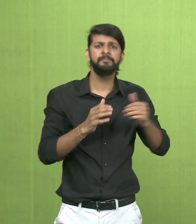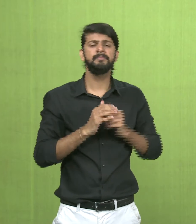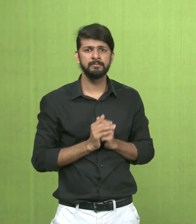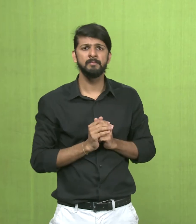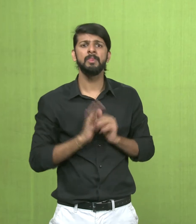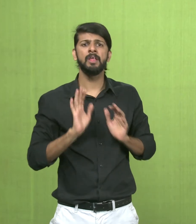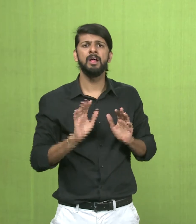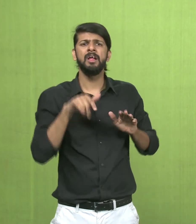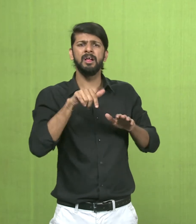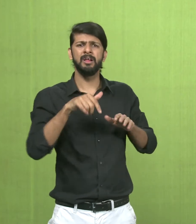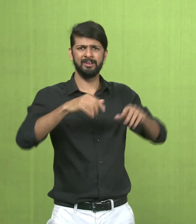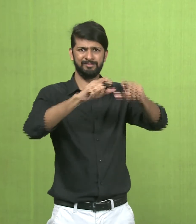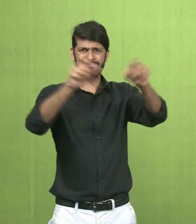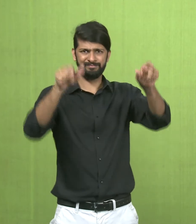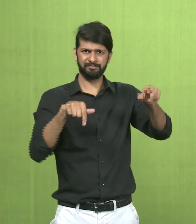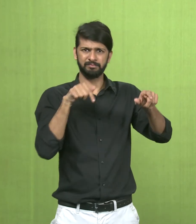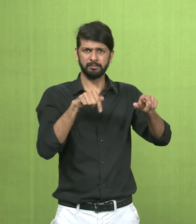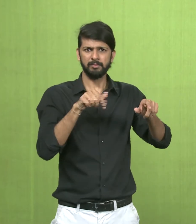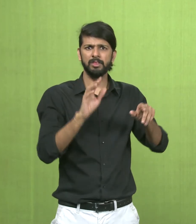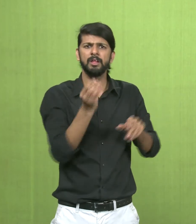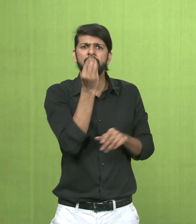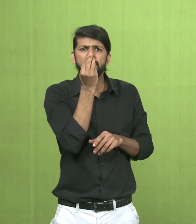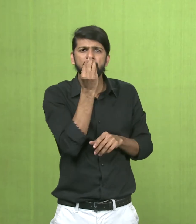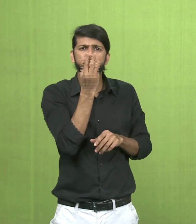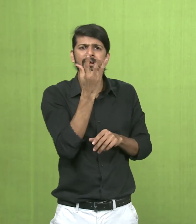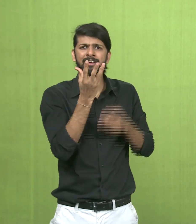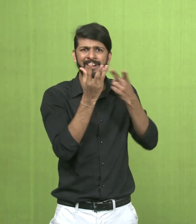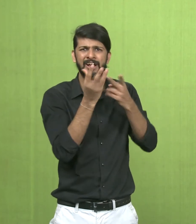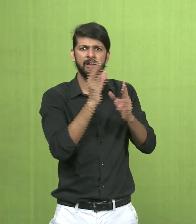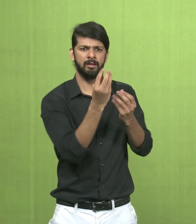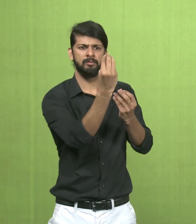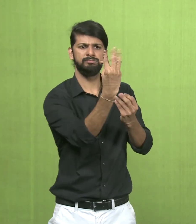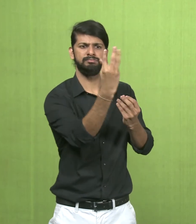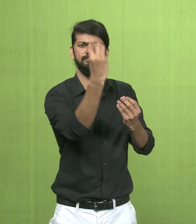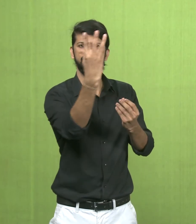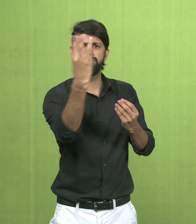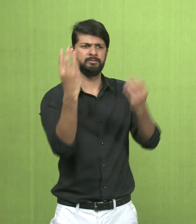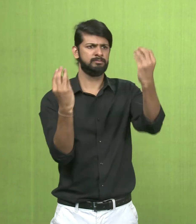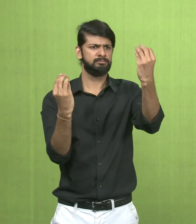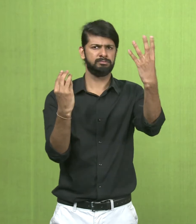has been drawn. In the outer sections, you would make flower patterns.